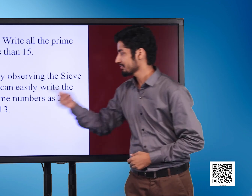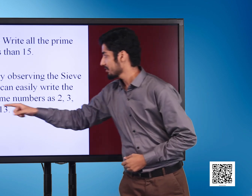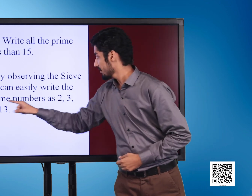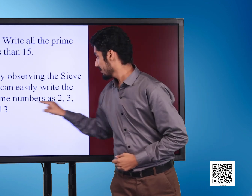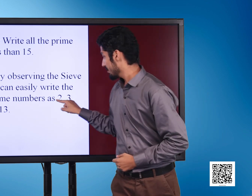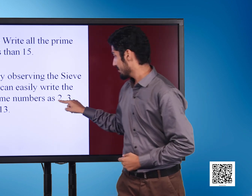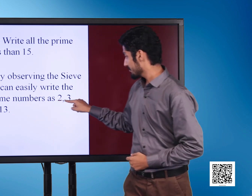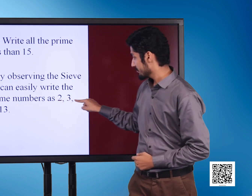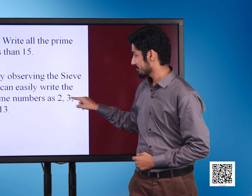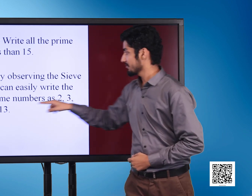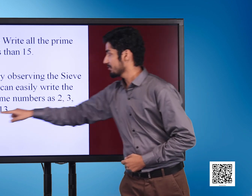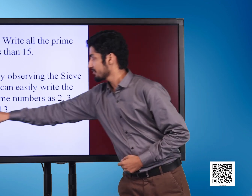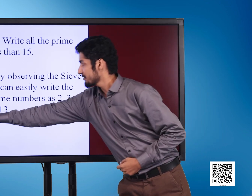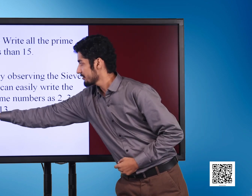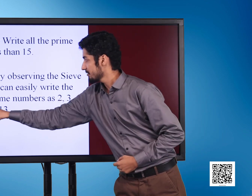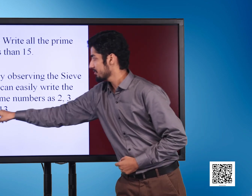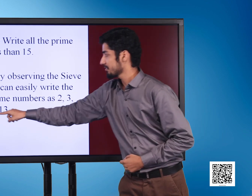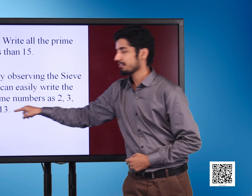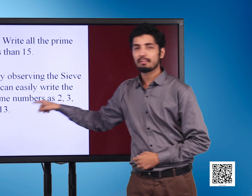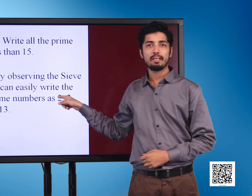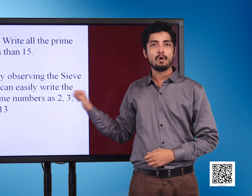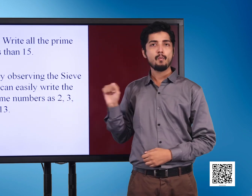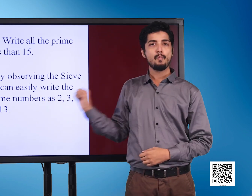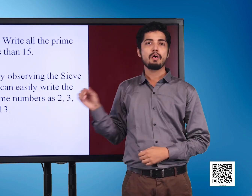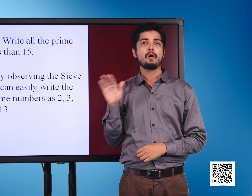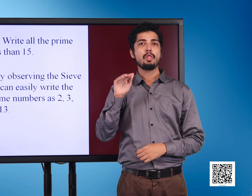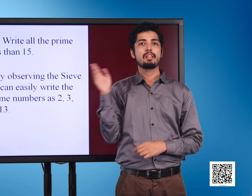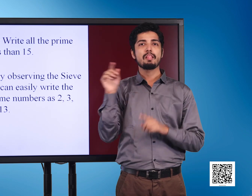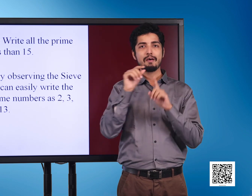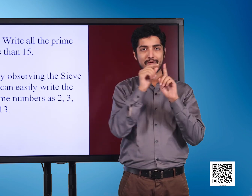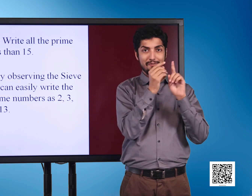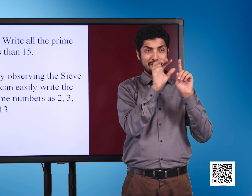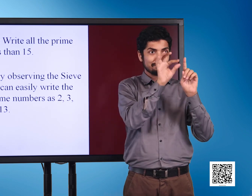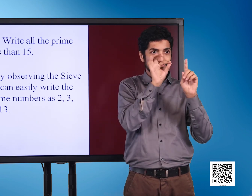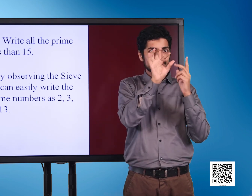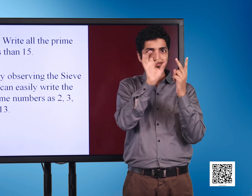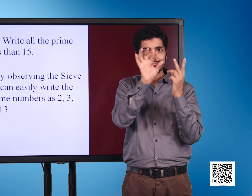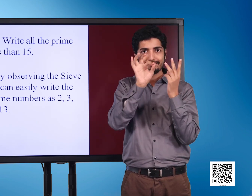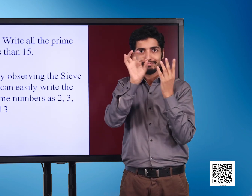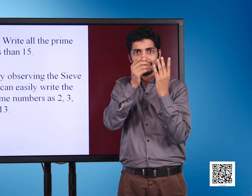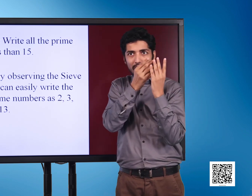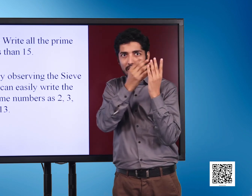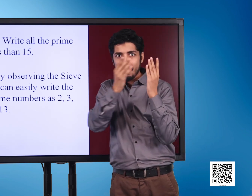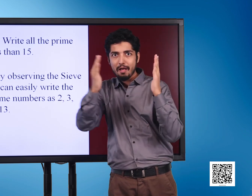as 2, 3, 5, 7, 11, and 13.